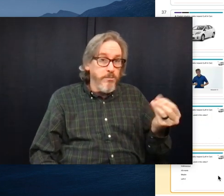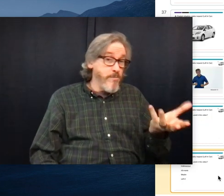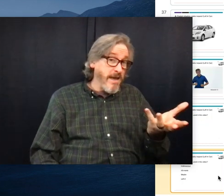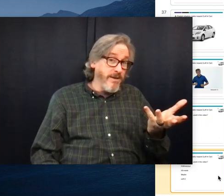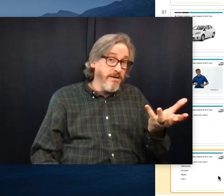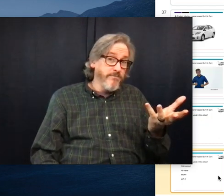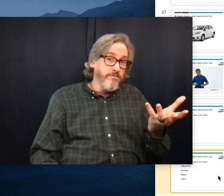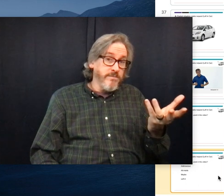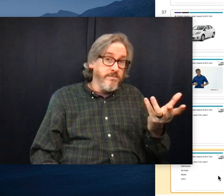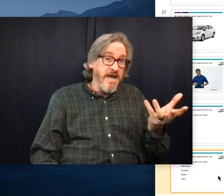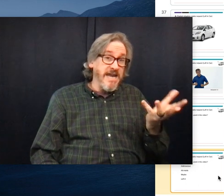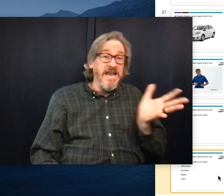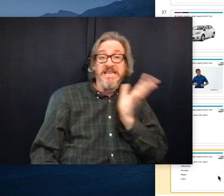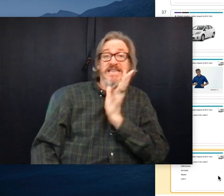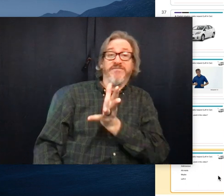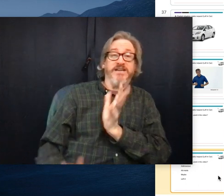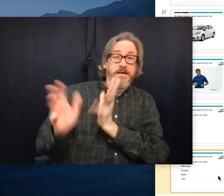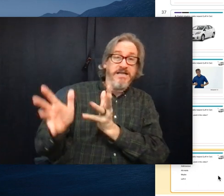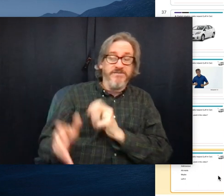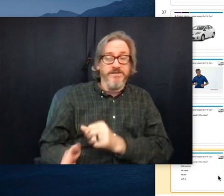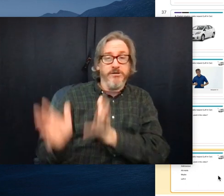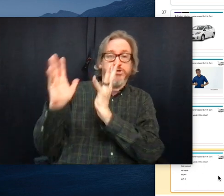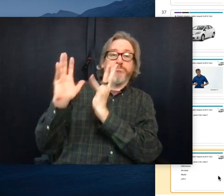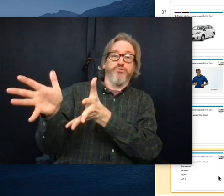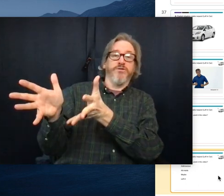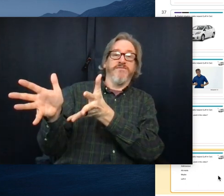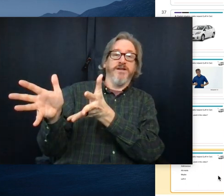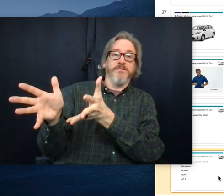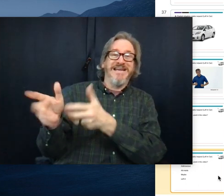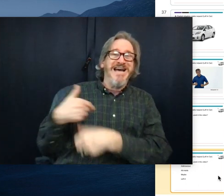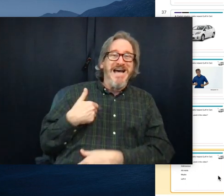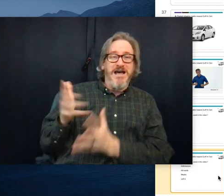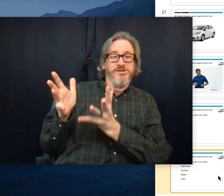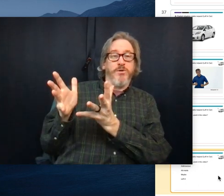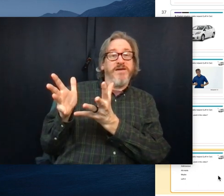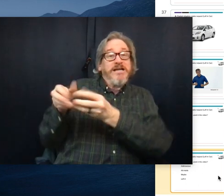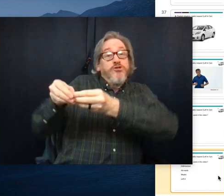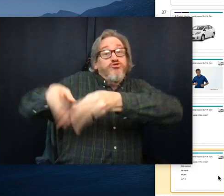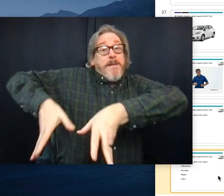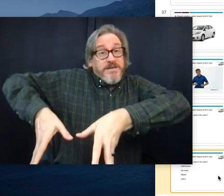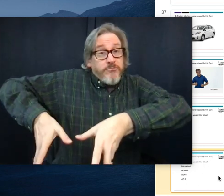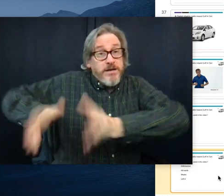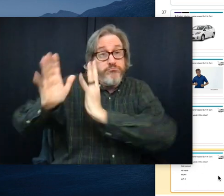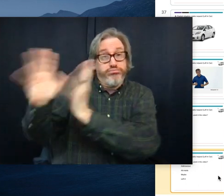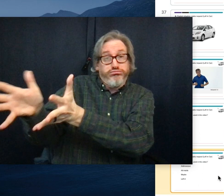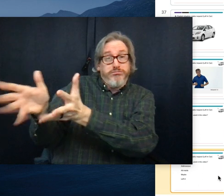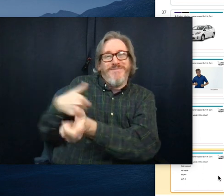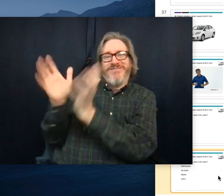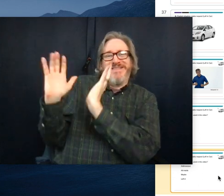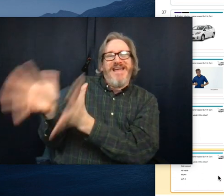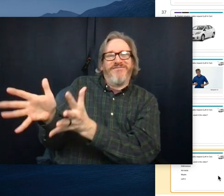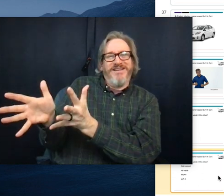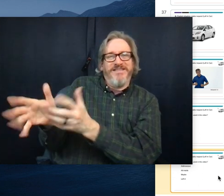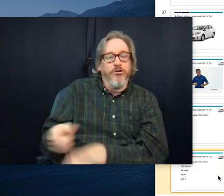before, but in case we haven't, myself. Oh, I can myself, or can't myself, can.